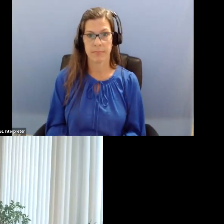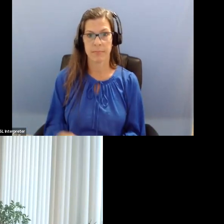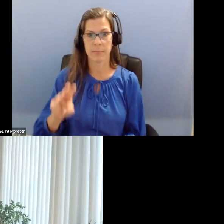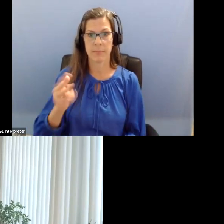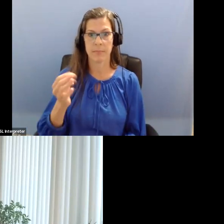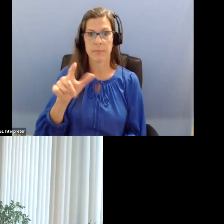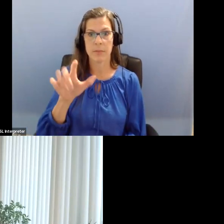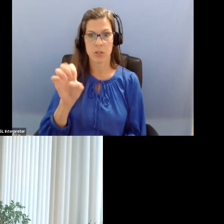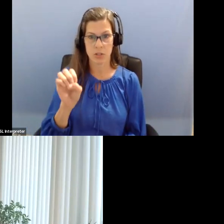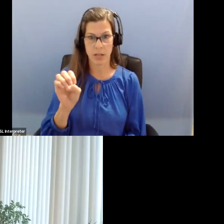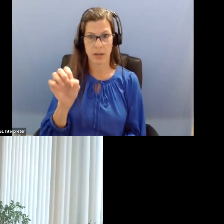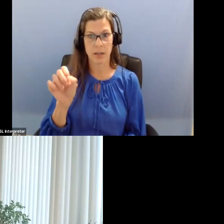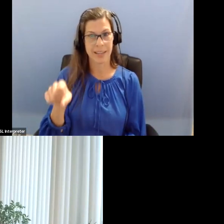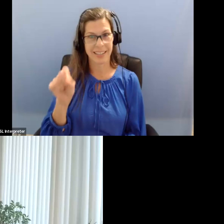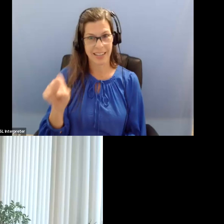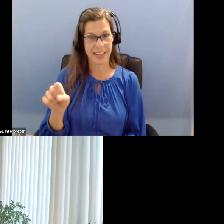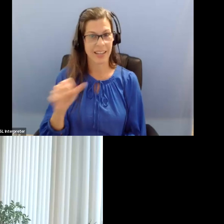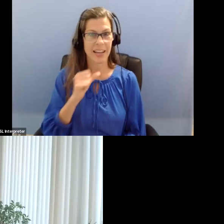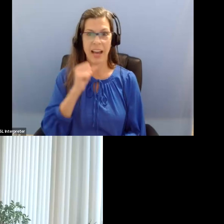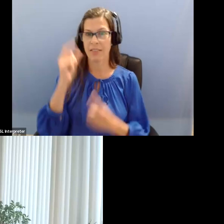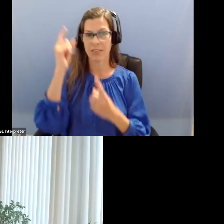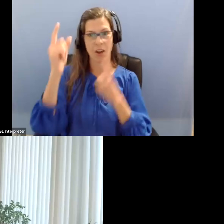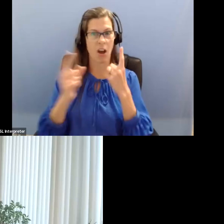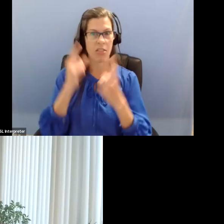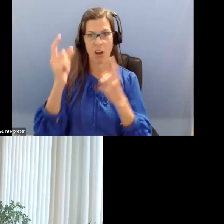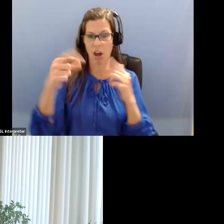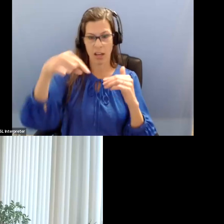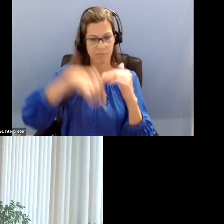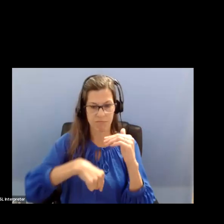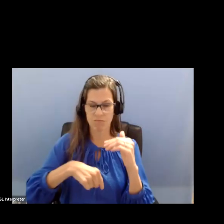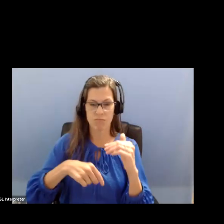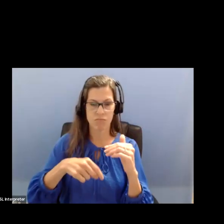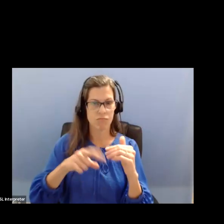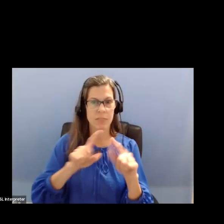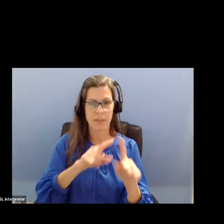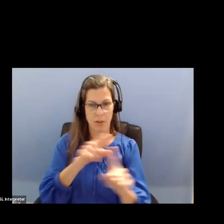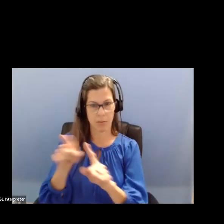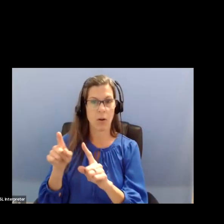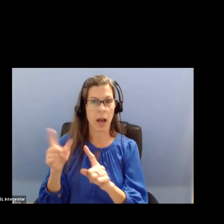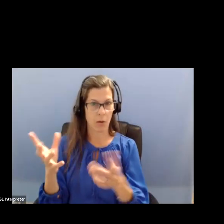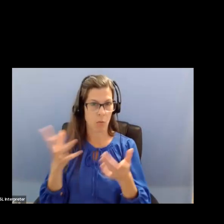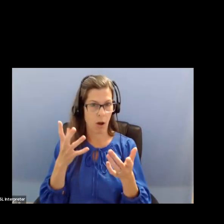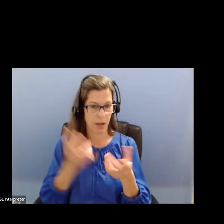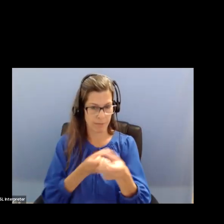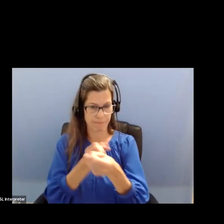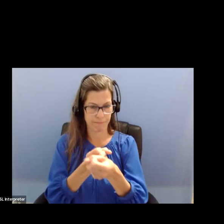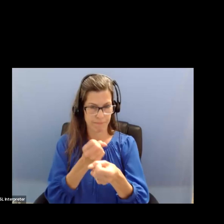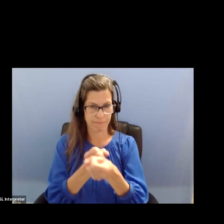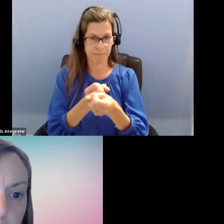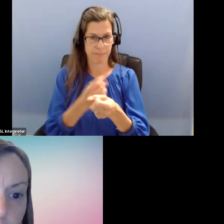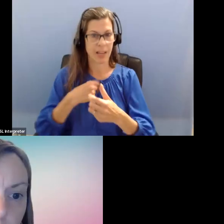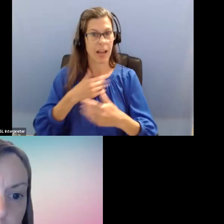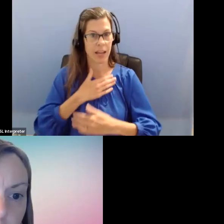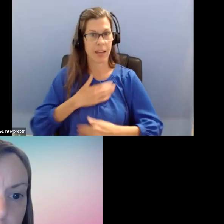Yeah, I haven't thought through all the points being raised here, but I did want to just echo that I do appreciate what Bipasha